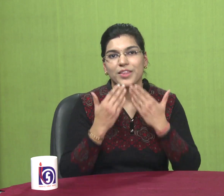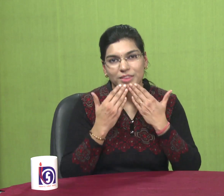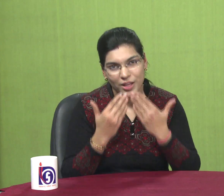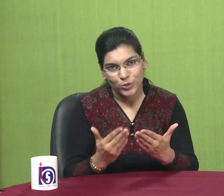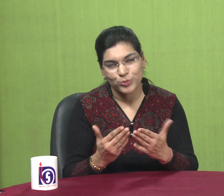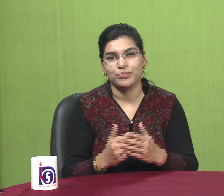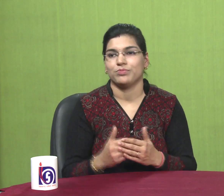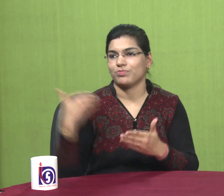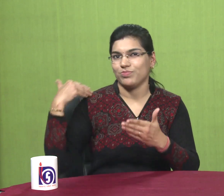Thank you.